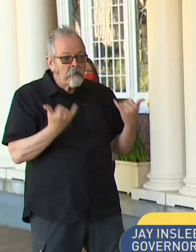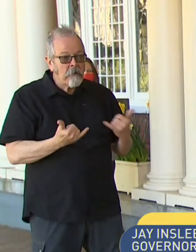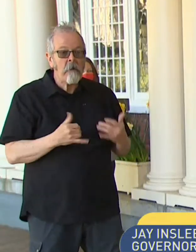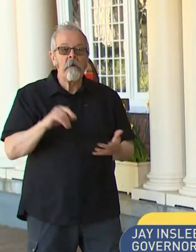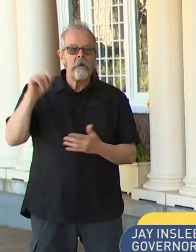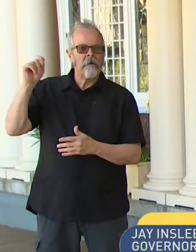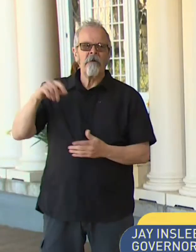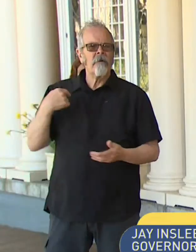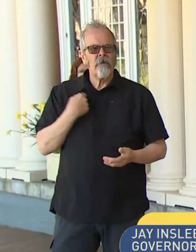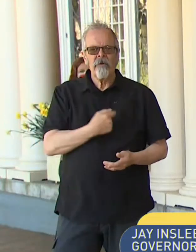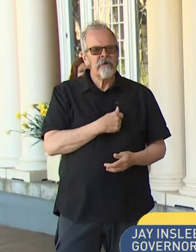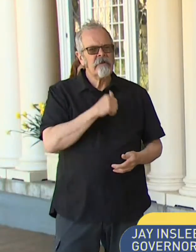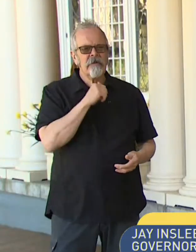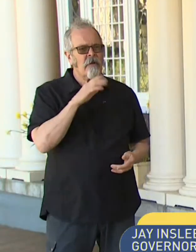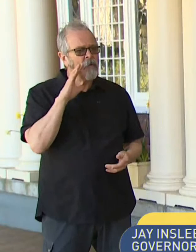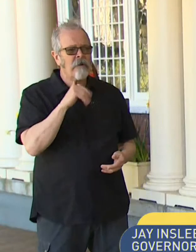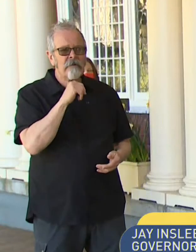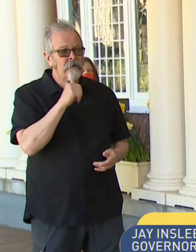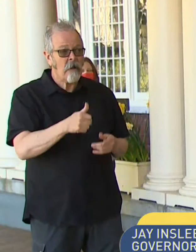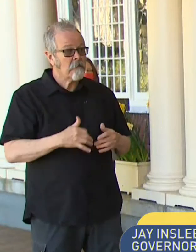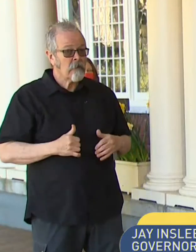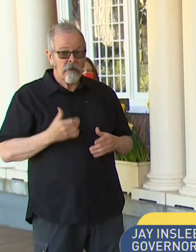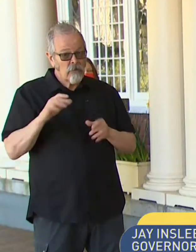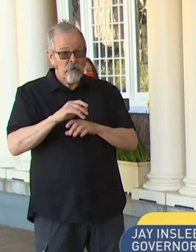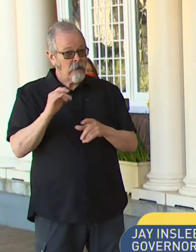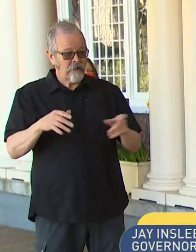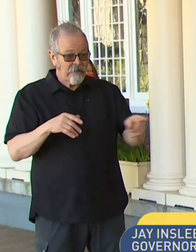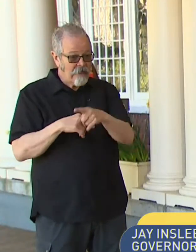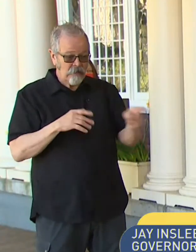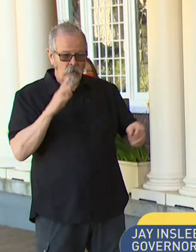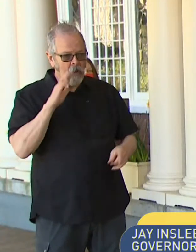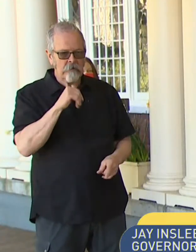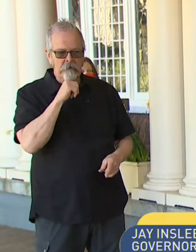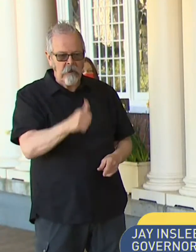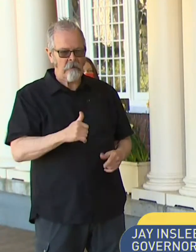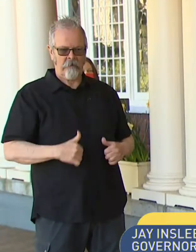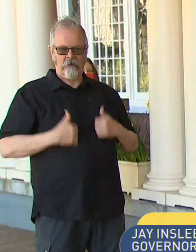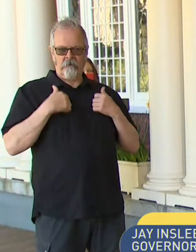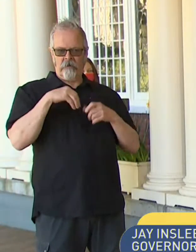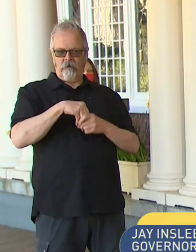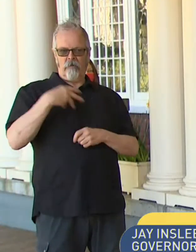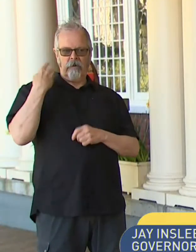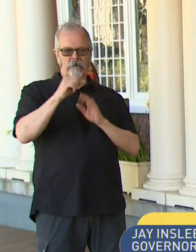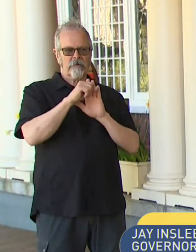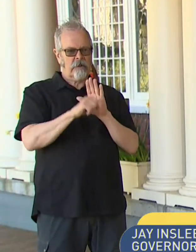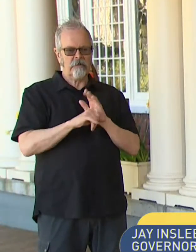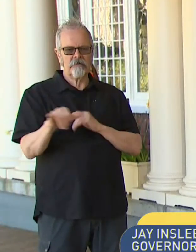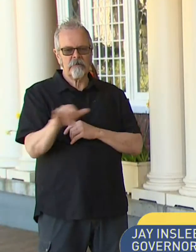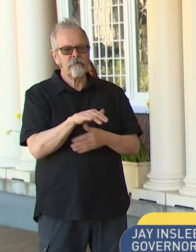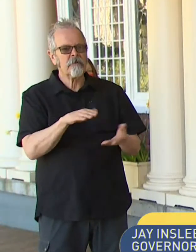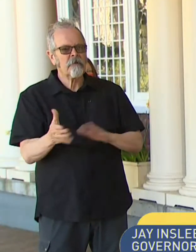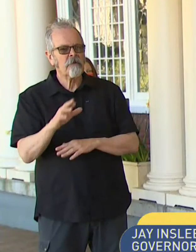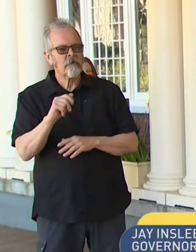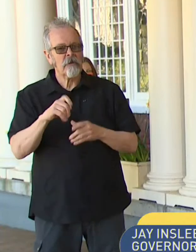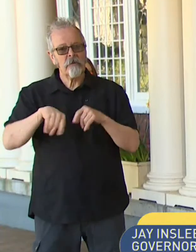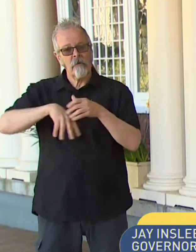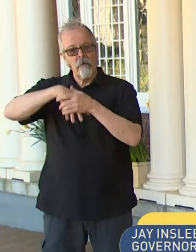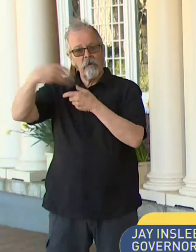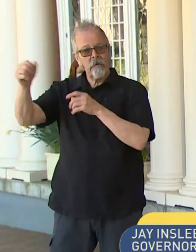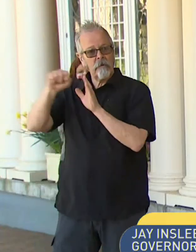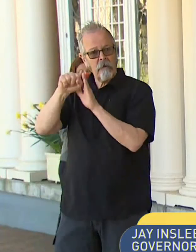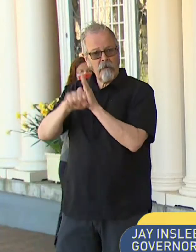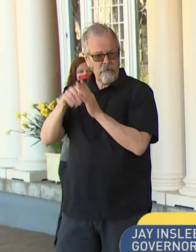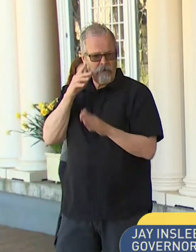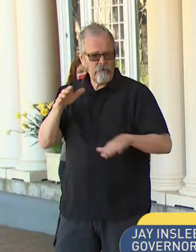would not have been alive in the state of Washington if we had the same death rate as some other states. And so